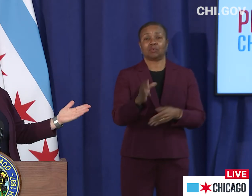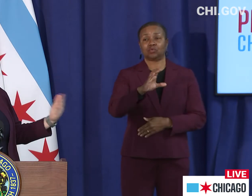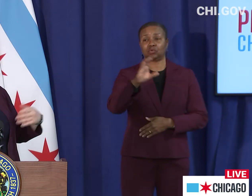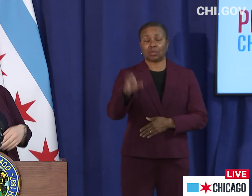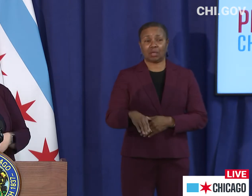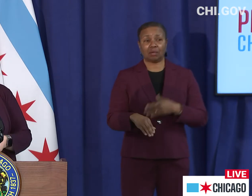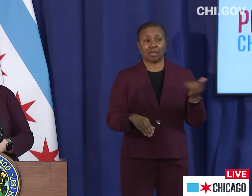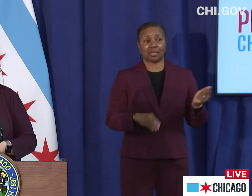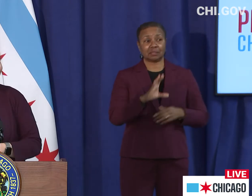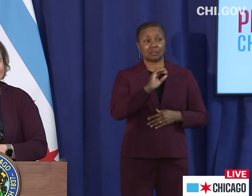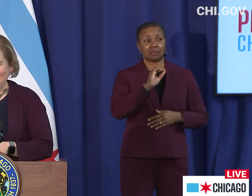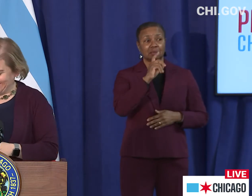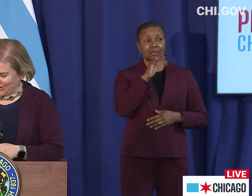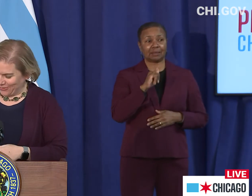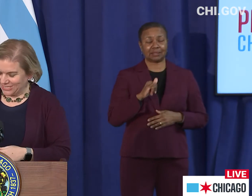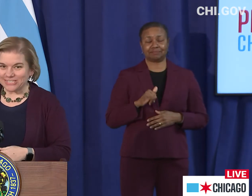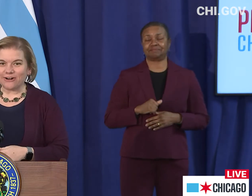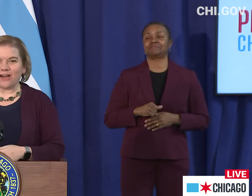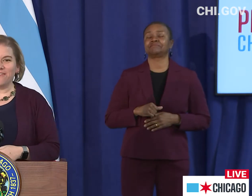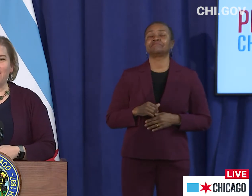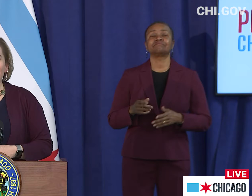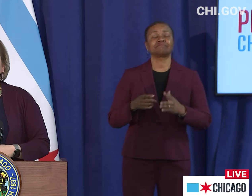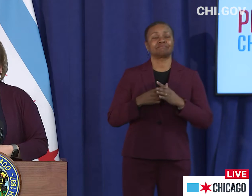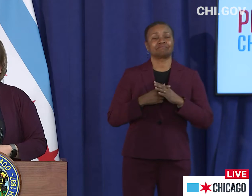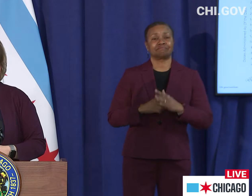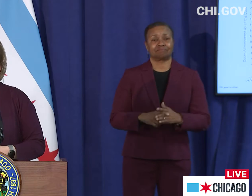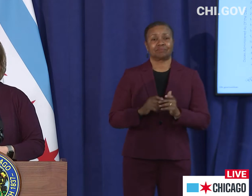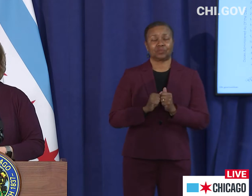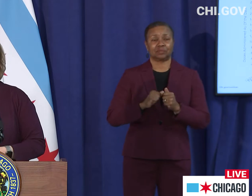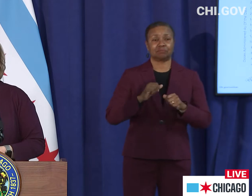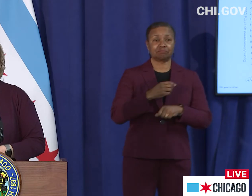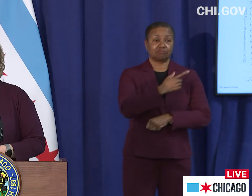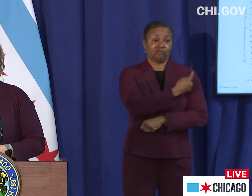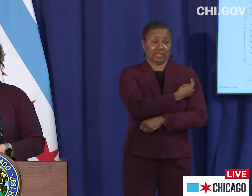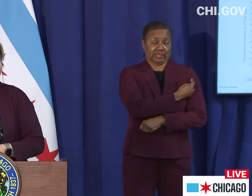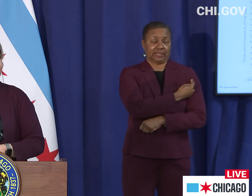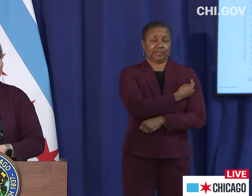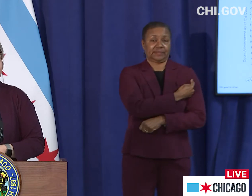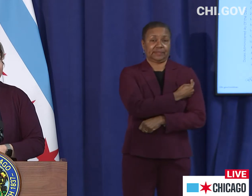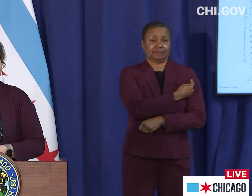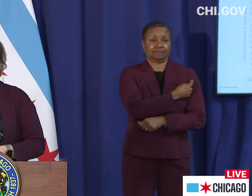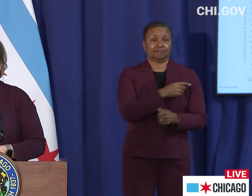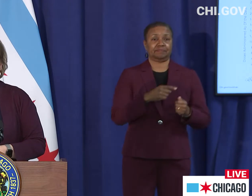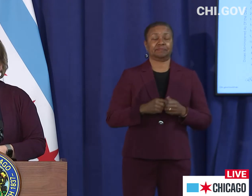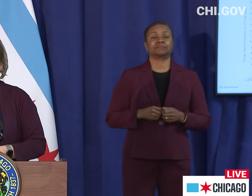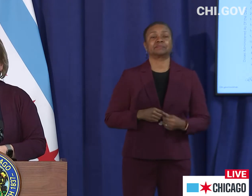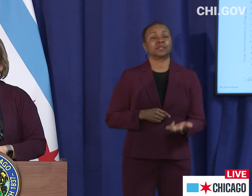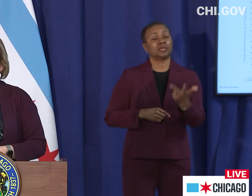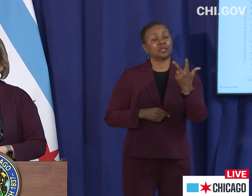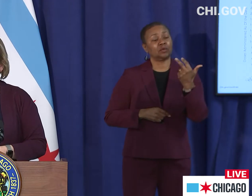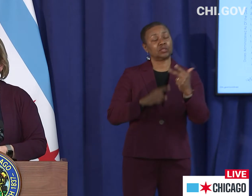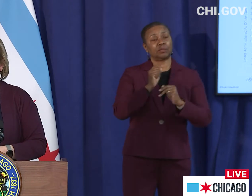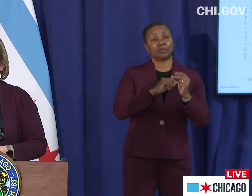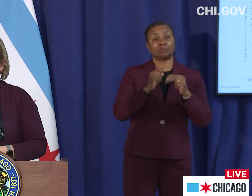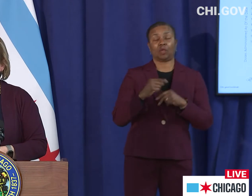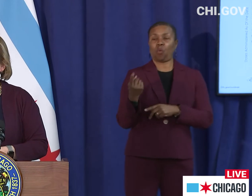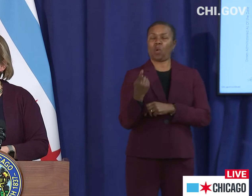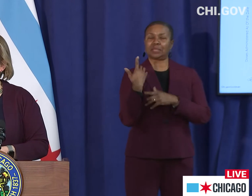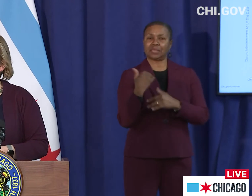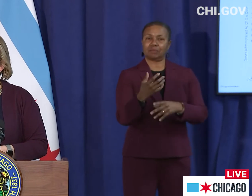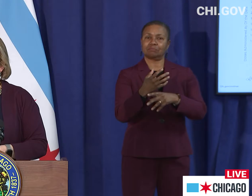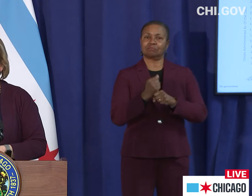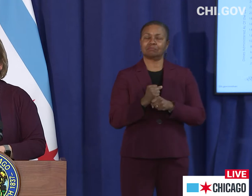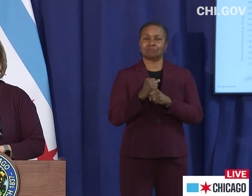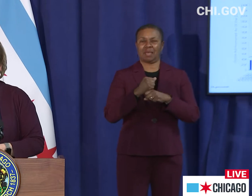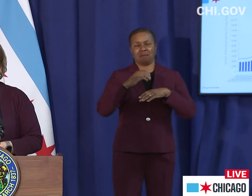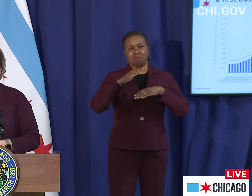Chicago and Cook County. So to start off on vaccines, 1 in 13 Chicago residents has now